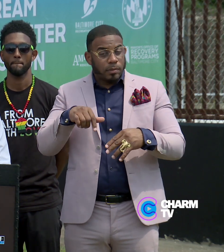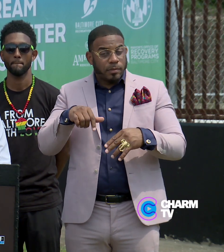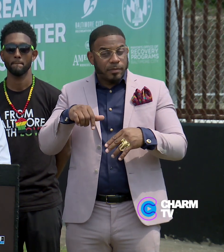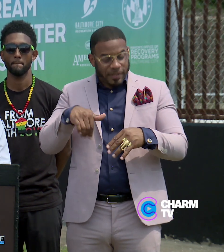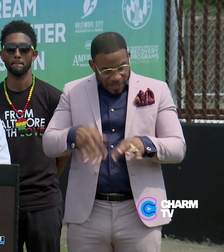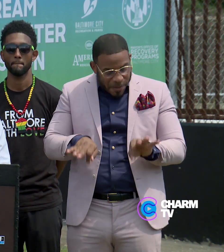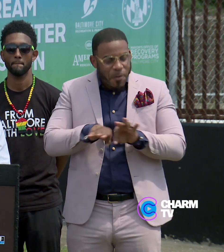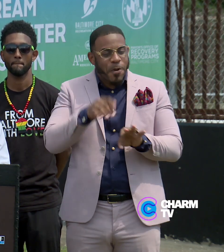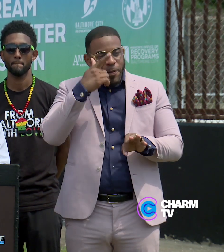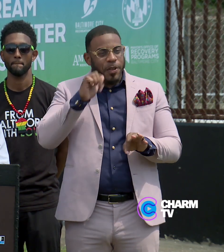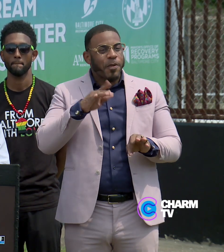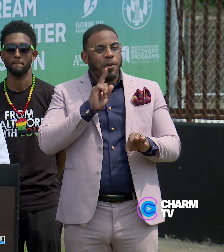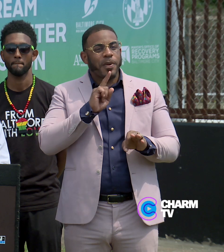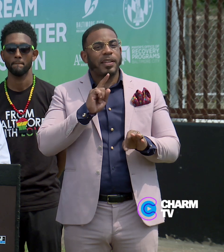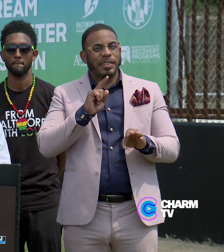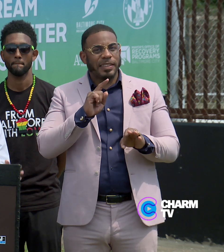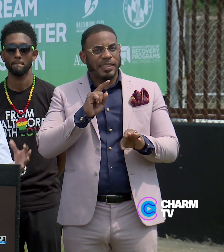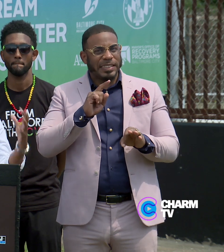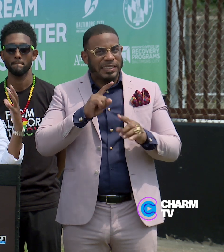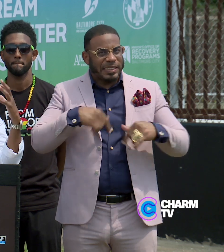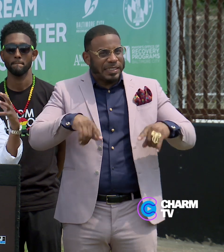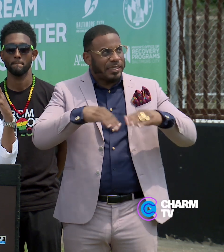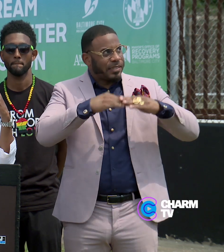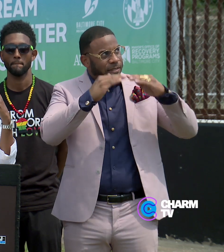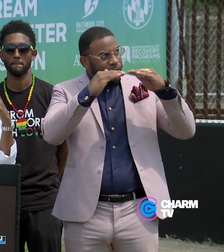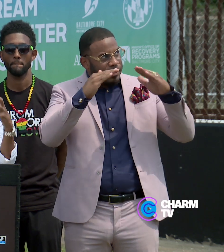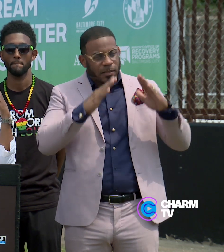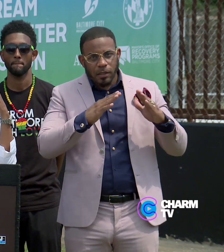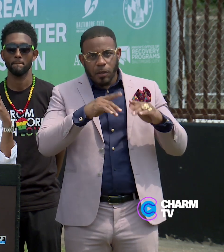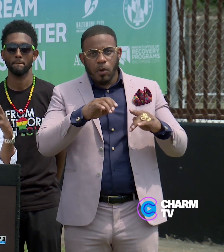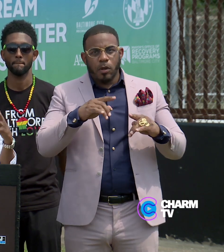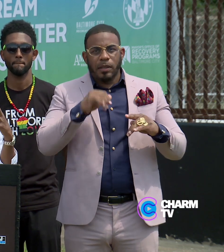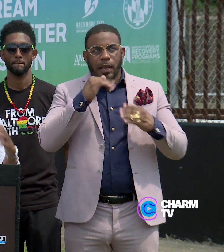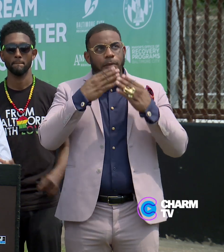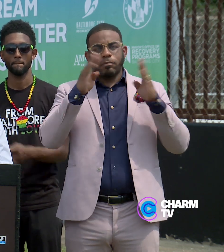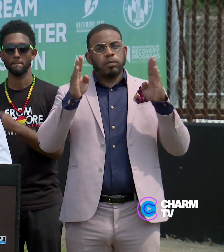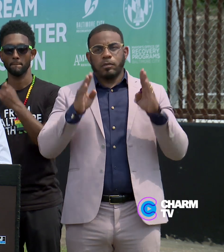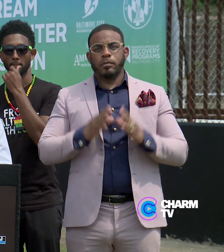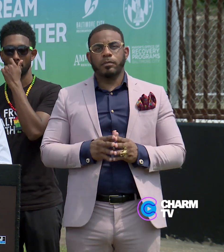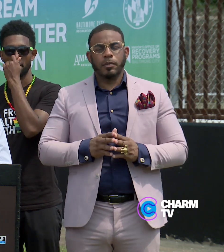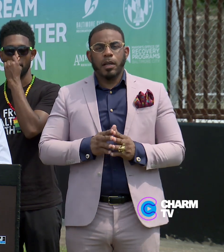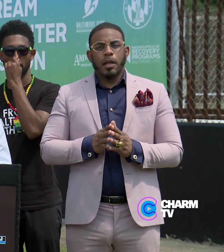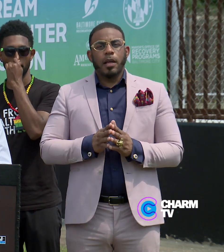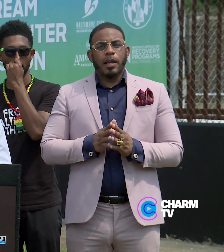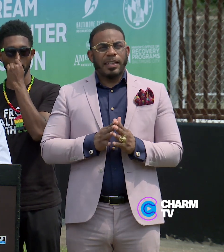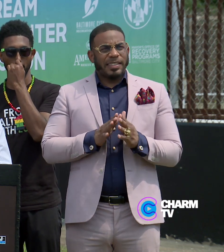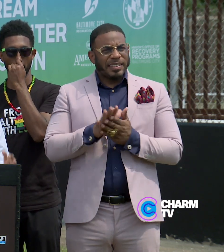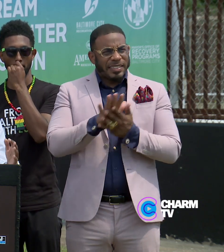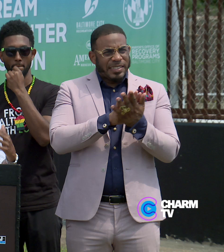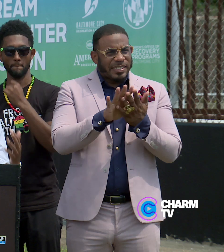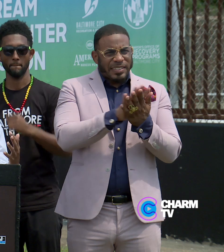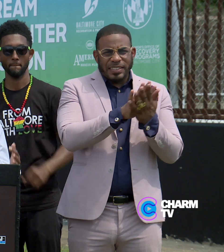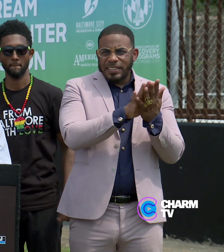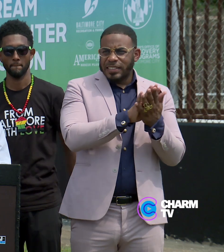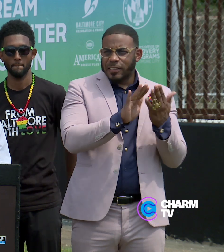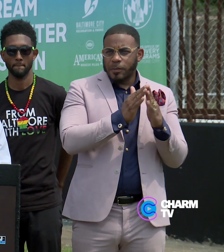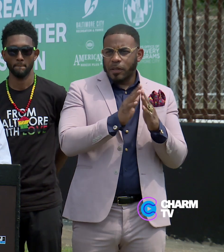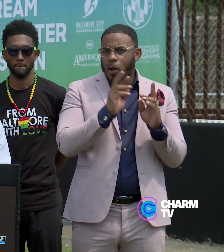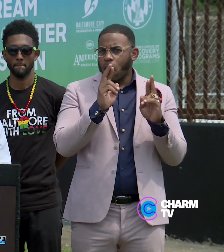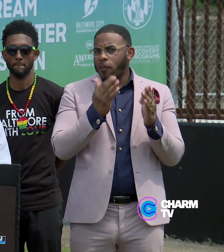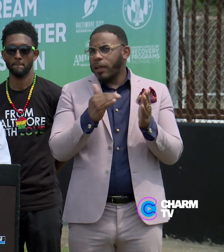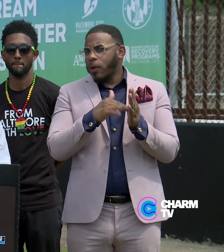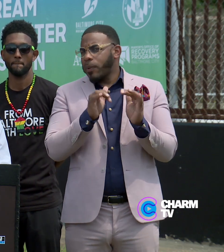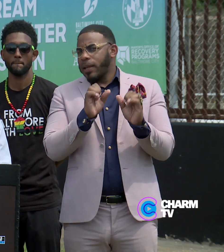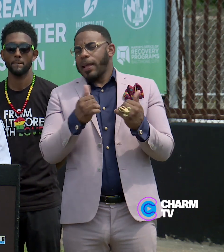is important, because it will be an insulated pool, for a pool for a community, a dense community, but hopefully, again,